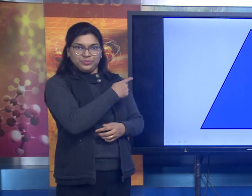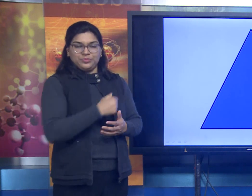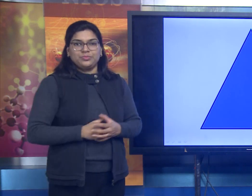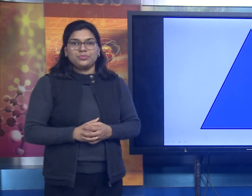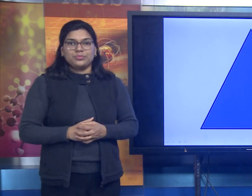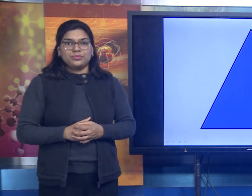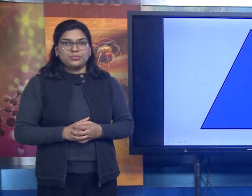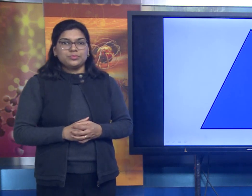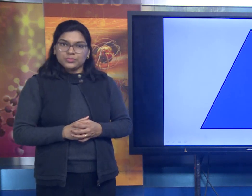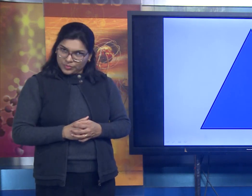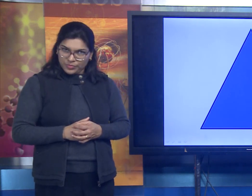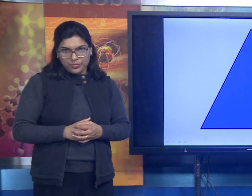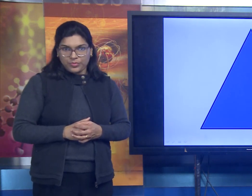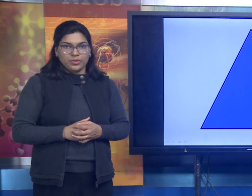You can easily see this image.